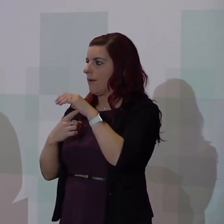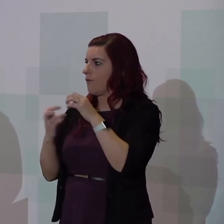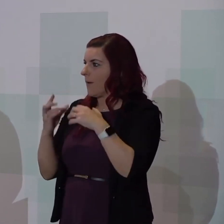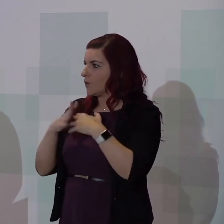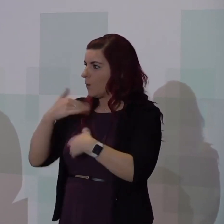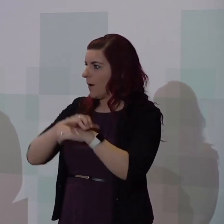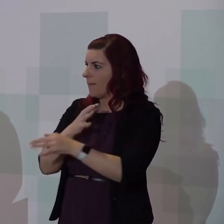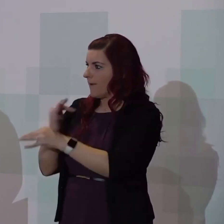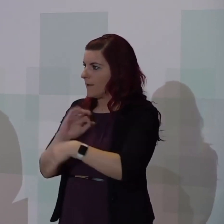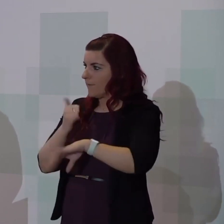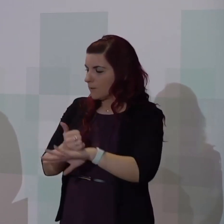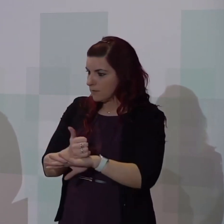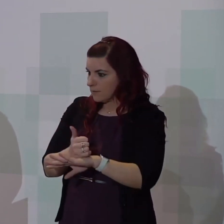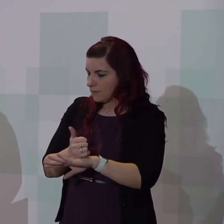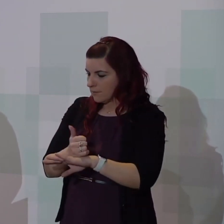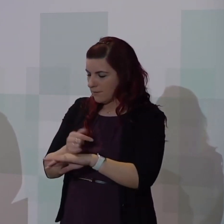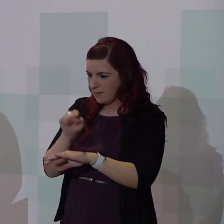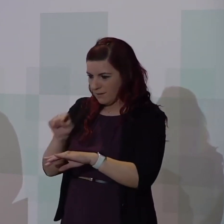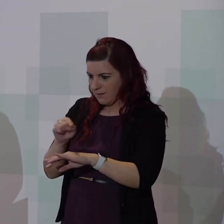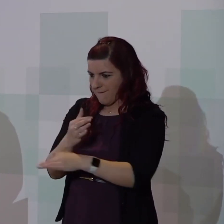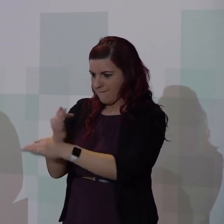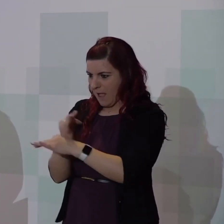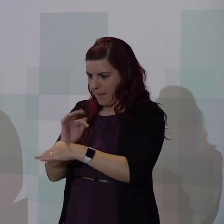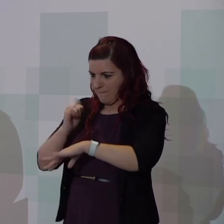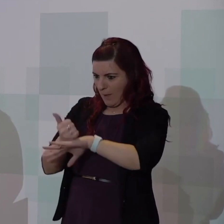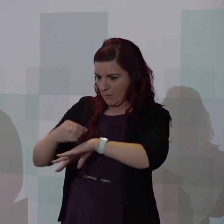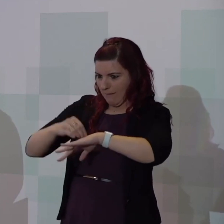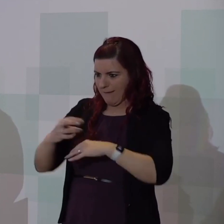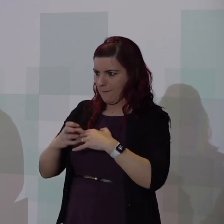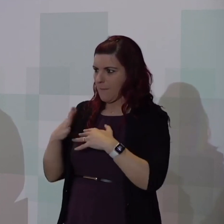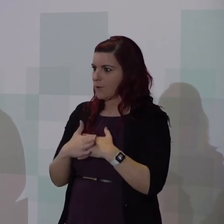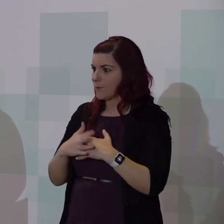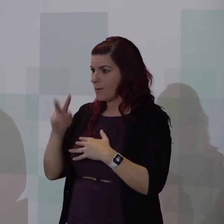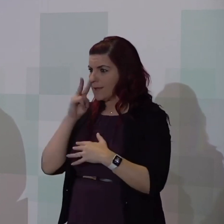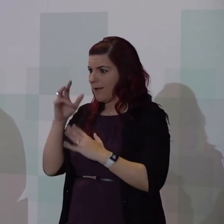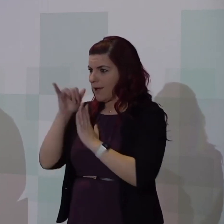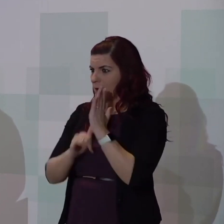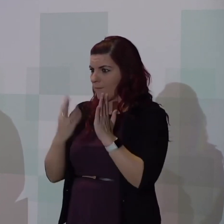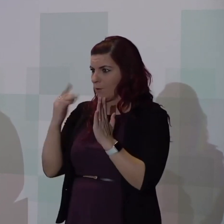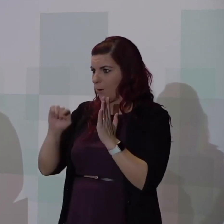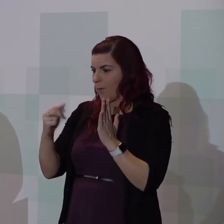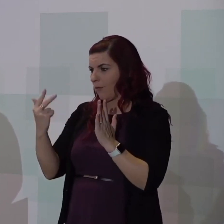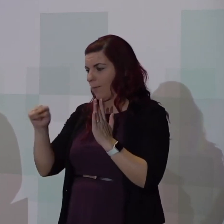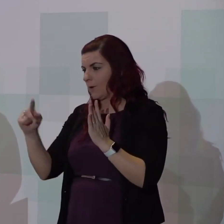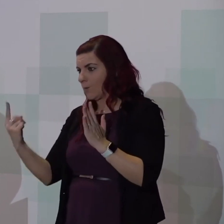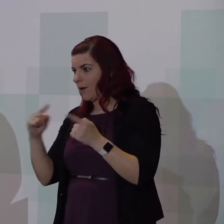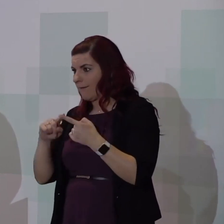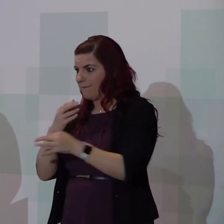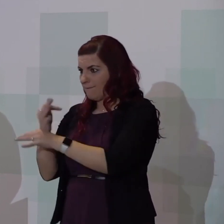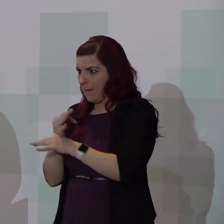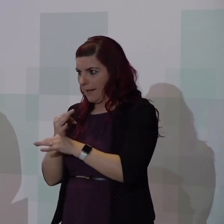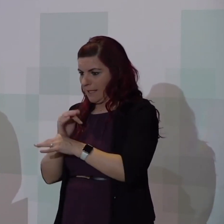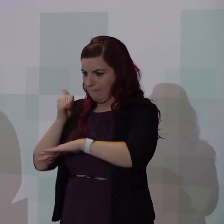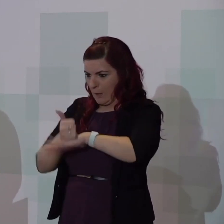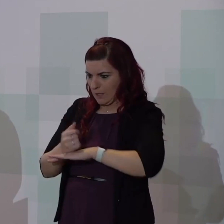The family is founded on marriage. As you can see from Article 41.3.1, the family is founded on the institution of